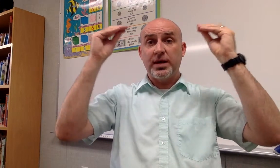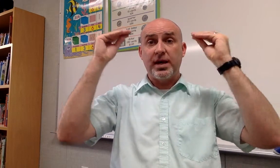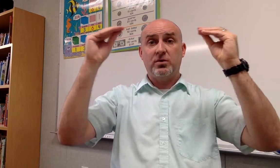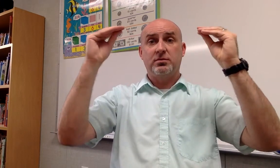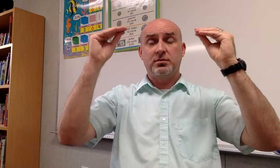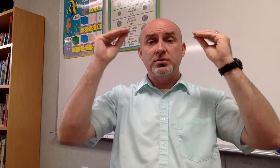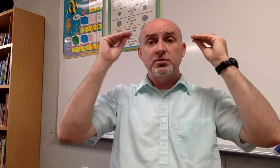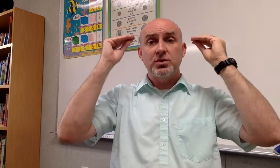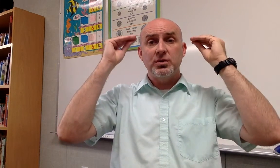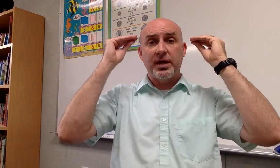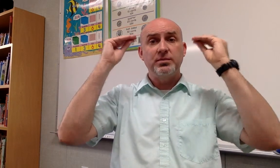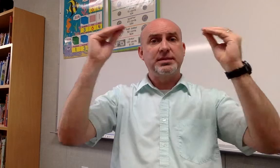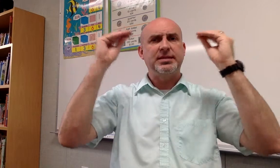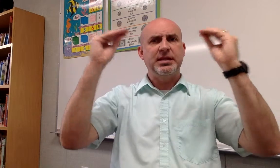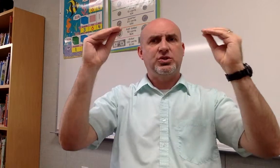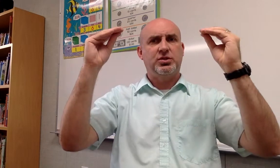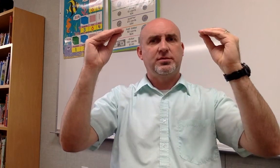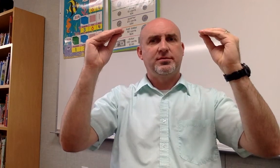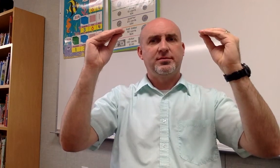out 2 times. Teach.